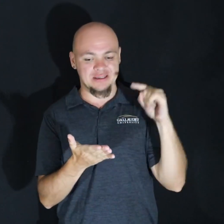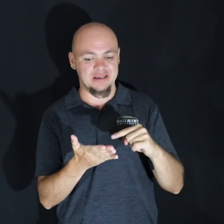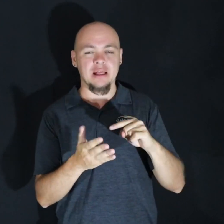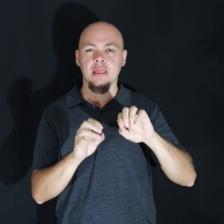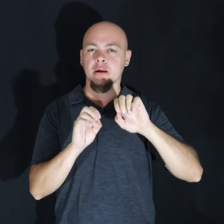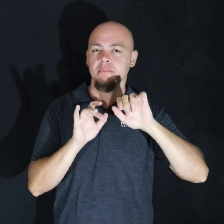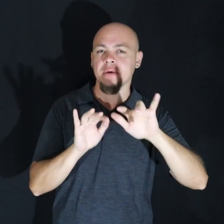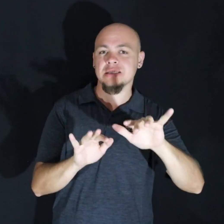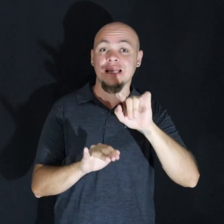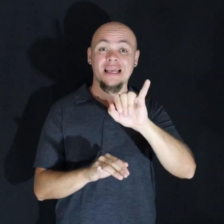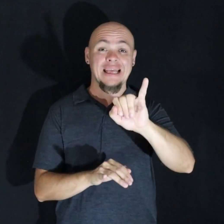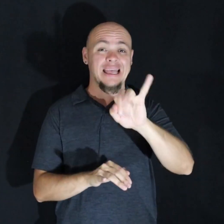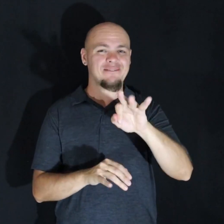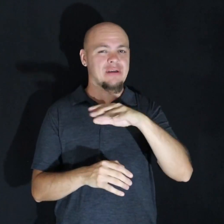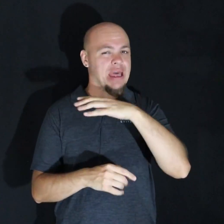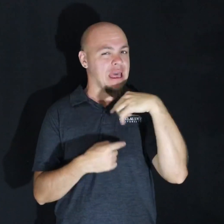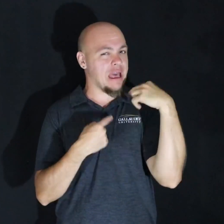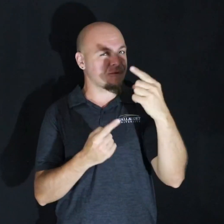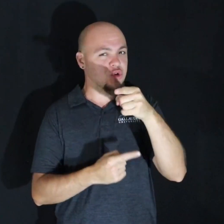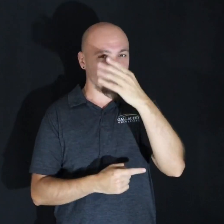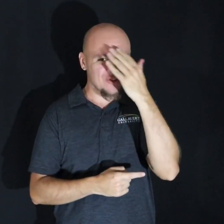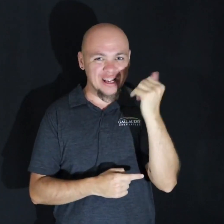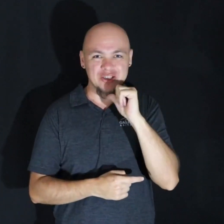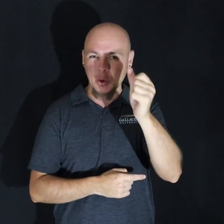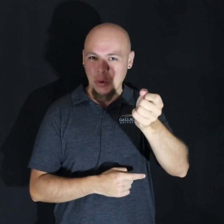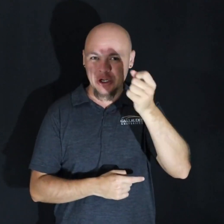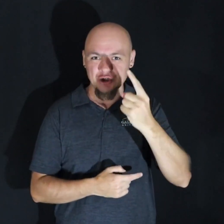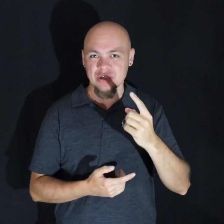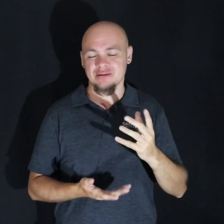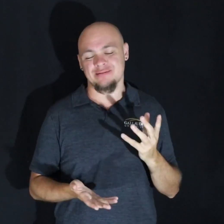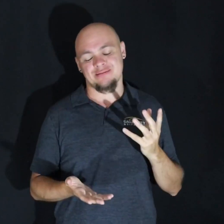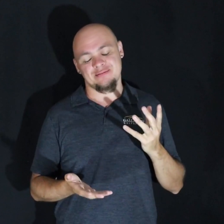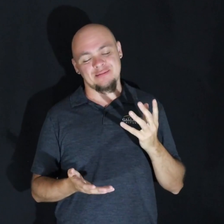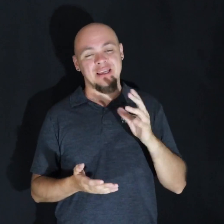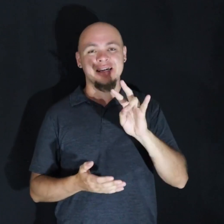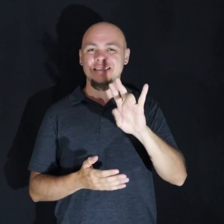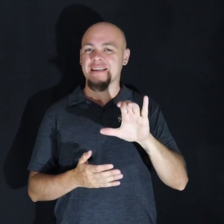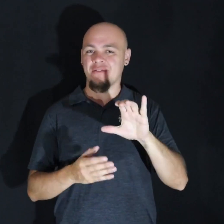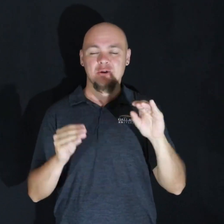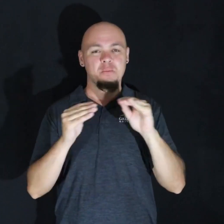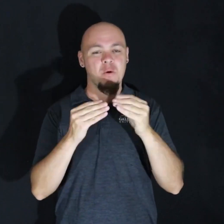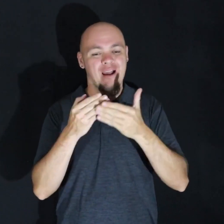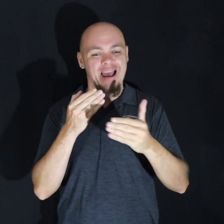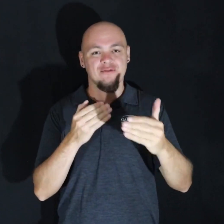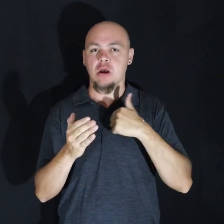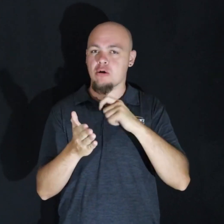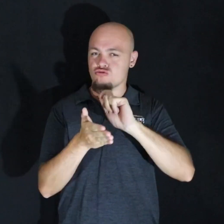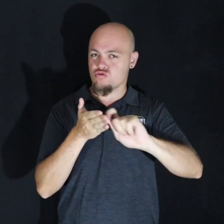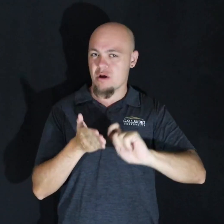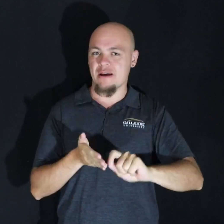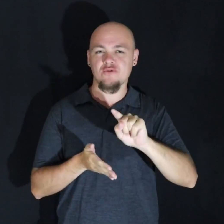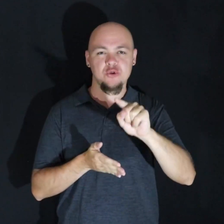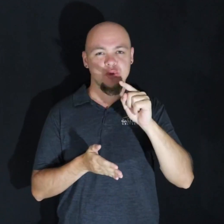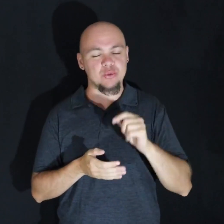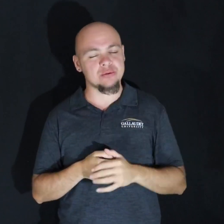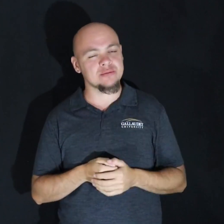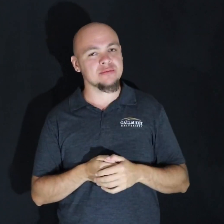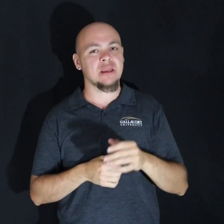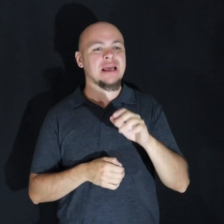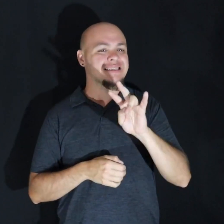mystic. And if you ever forget it or you don't understand it, I'll make 700 more after that for you, and 700 more